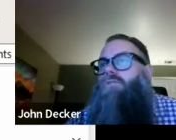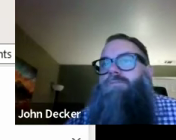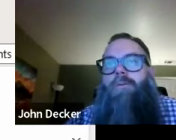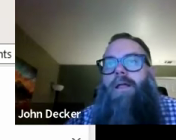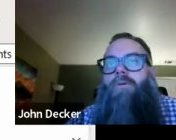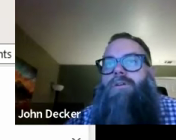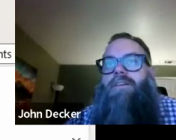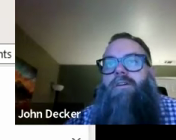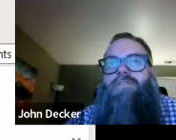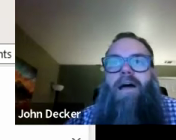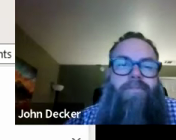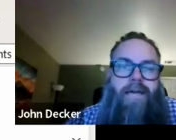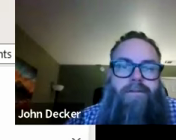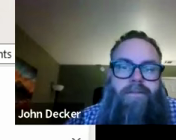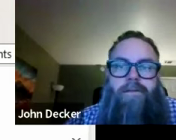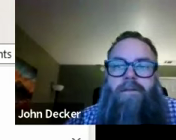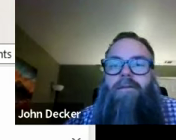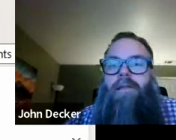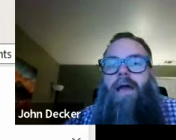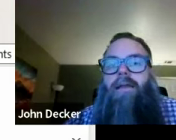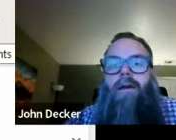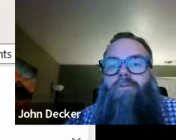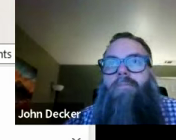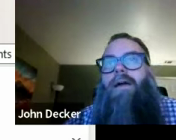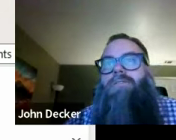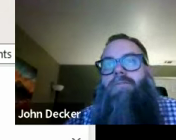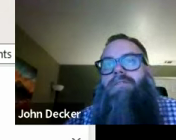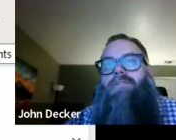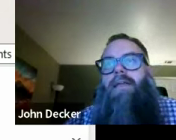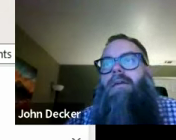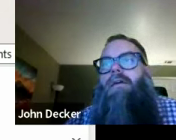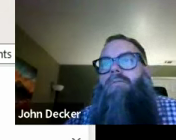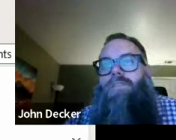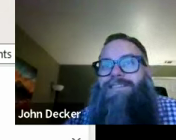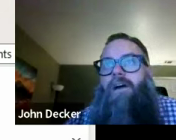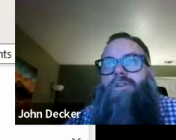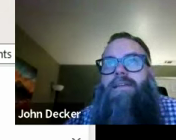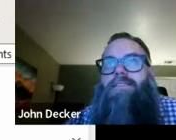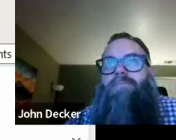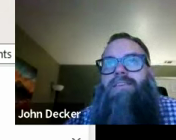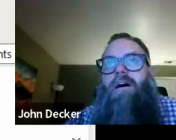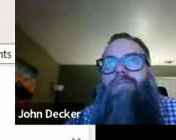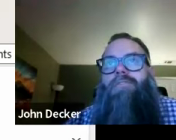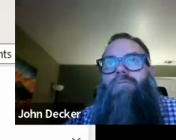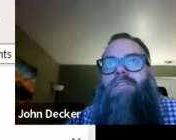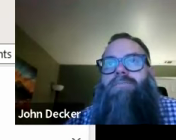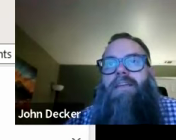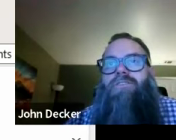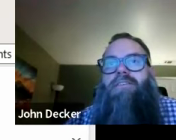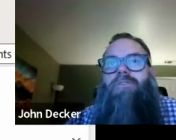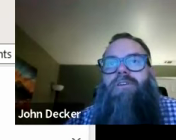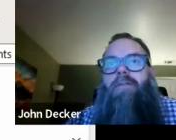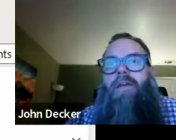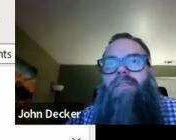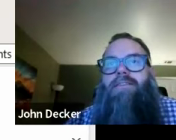say that for those billable hours, there was 5,900 miles that went into that. What this calculates is based off of the